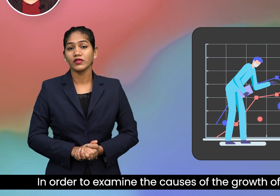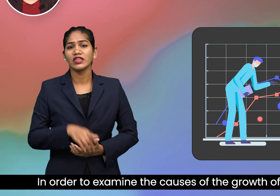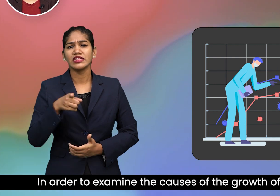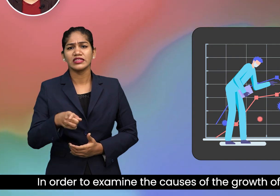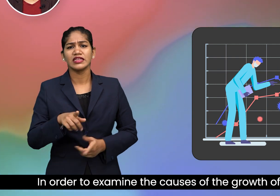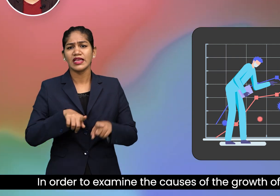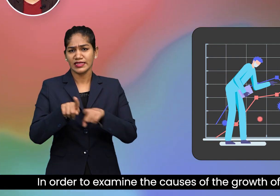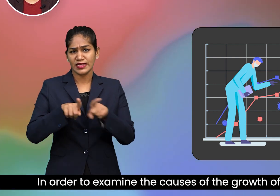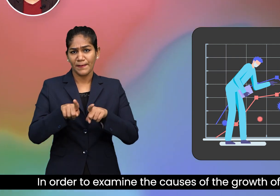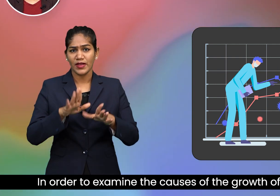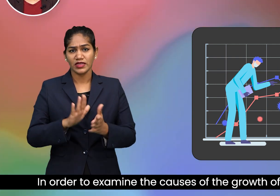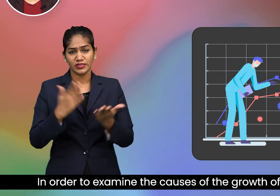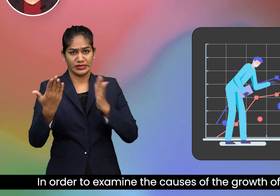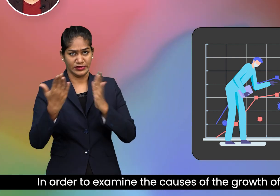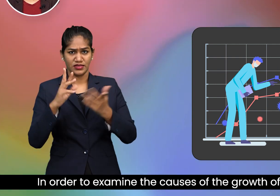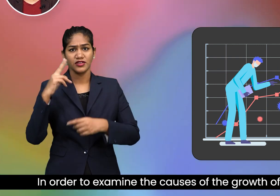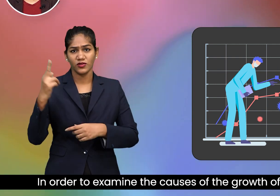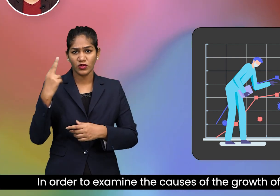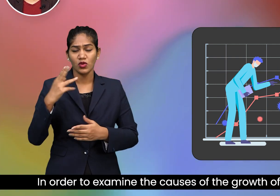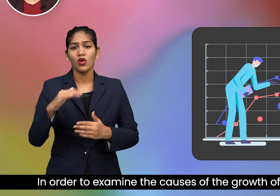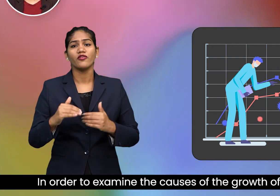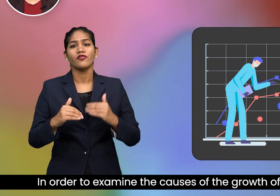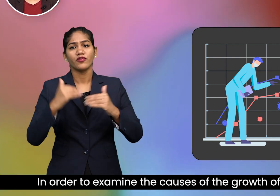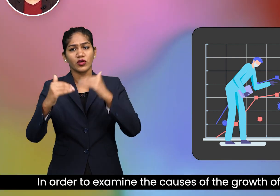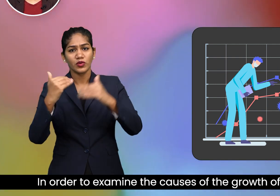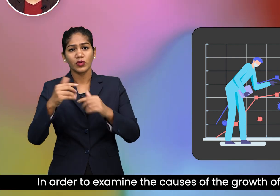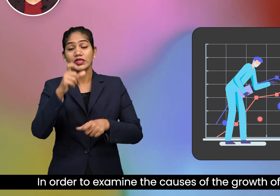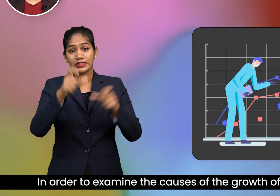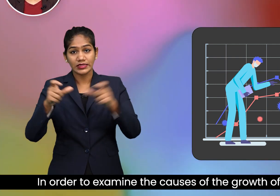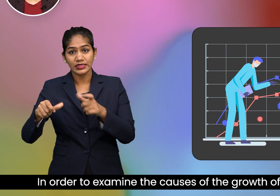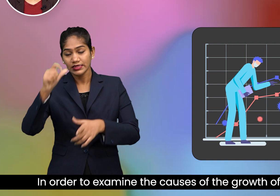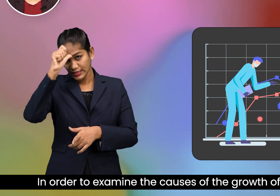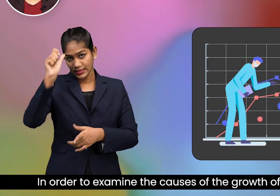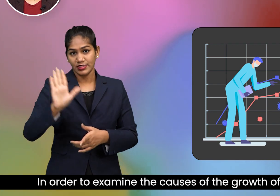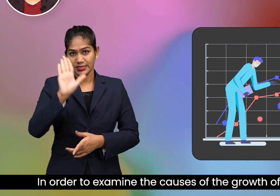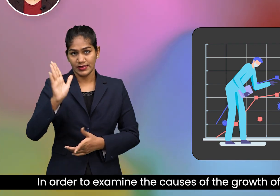In order to examine the causes of the growth of the Indian population,